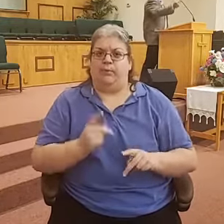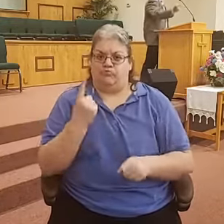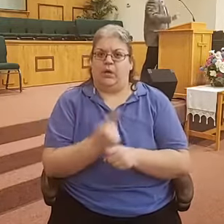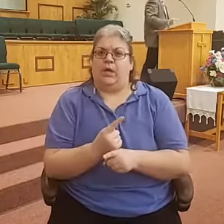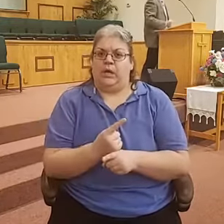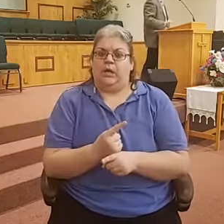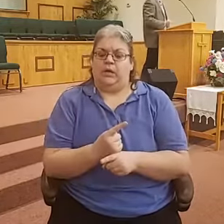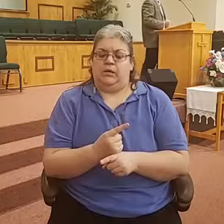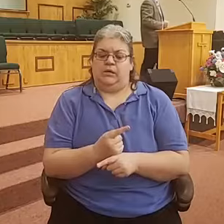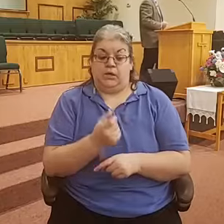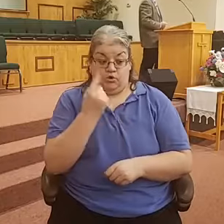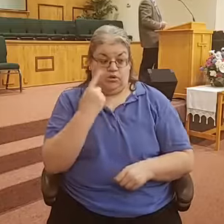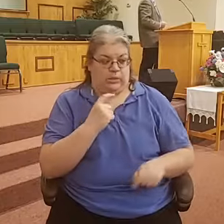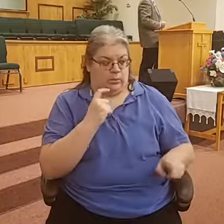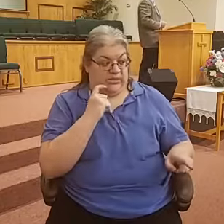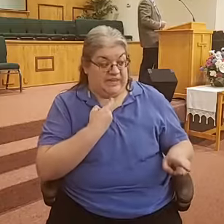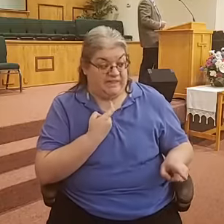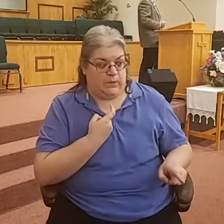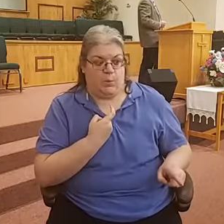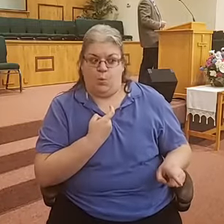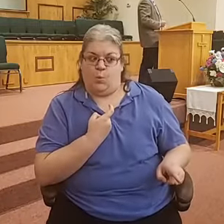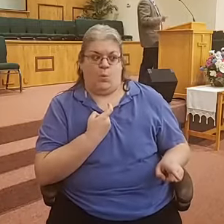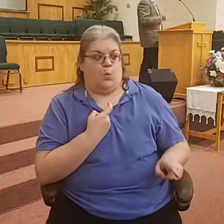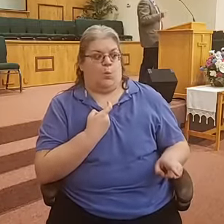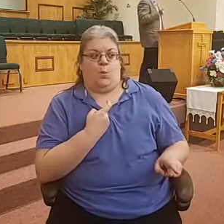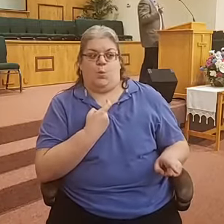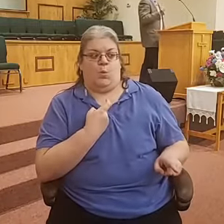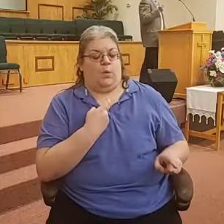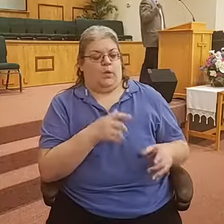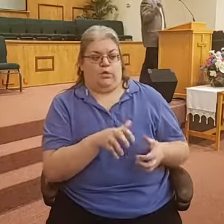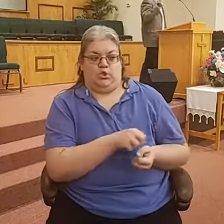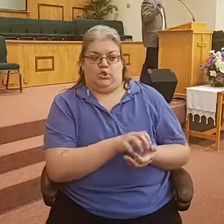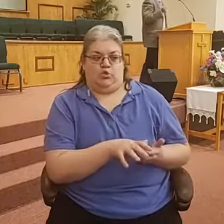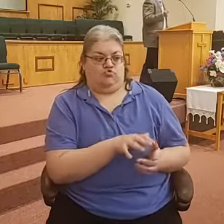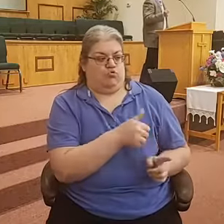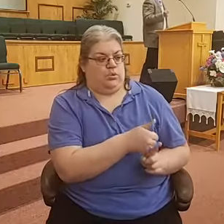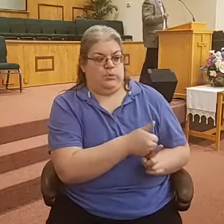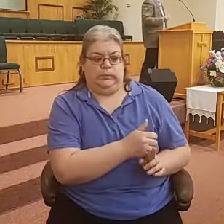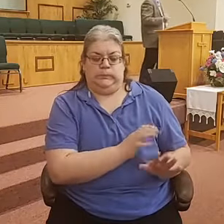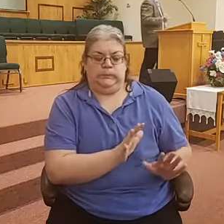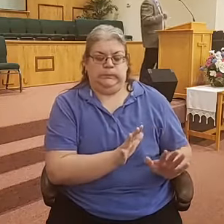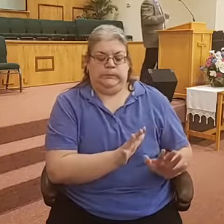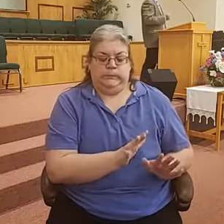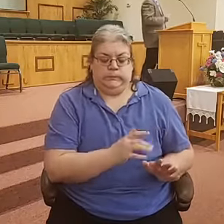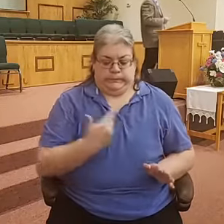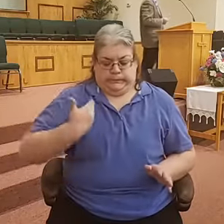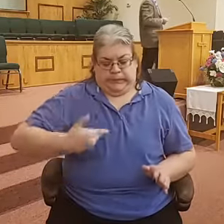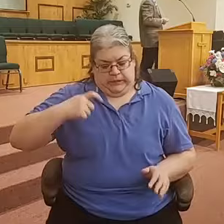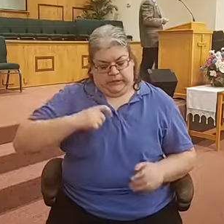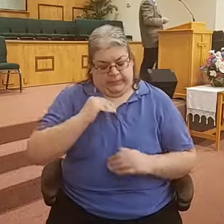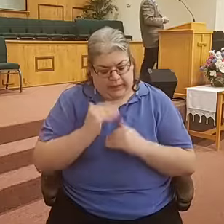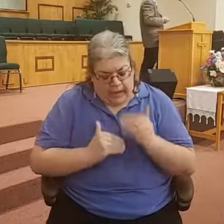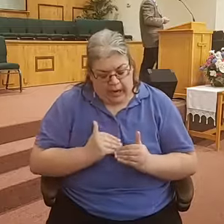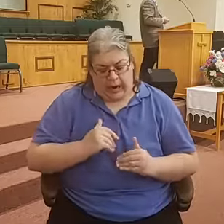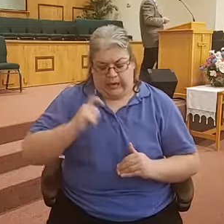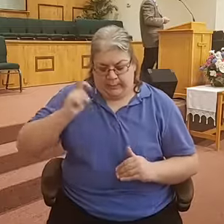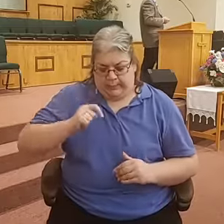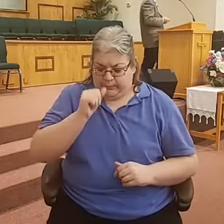what envy can do to a person. He'd certainly learn to be kind and patient with people.